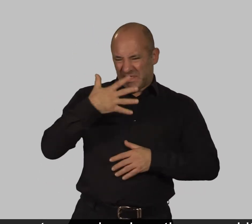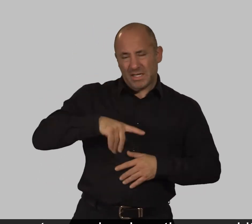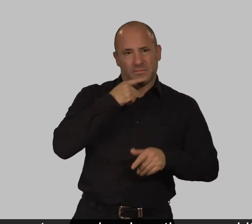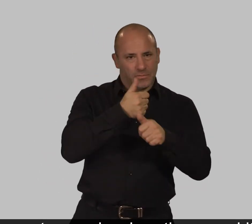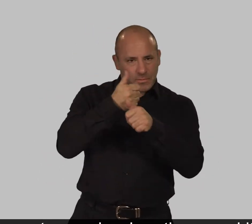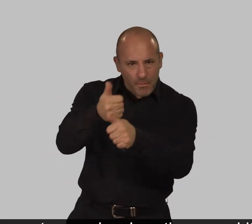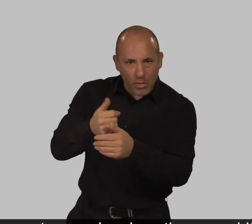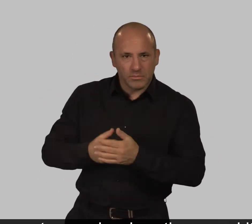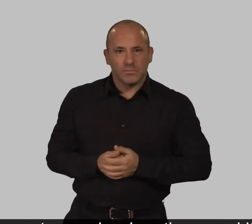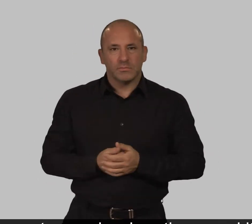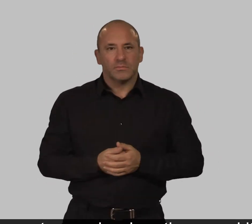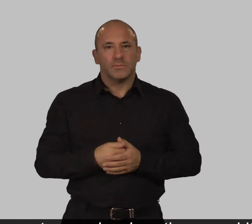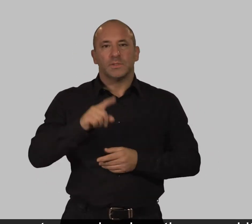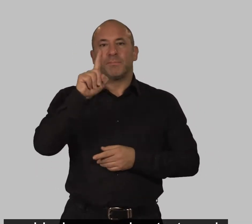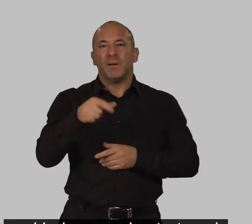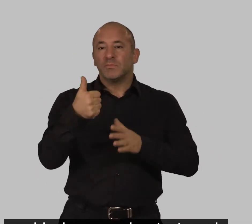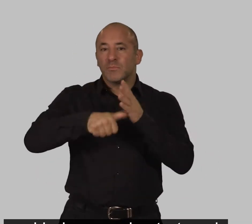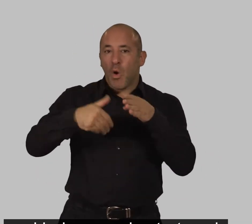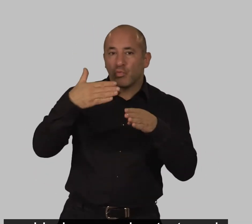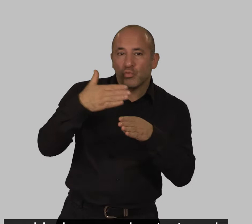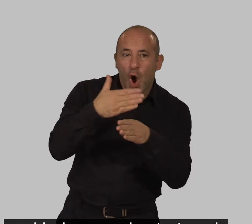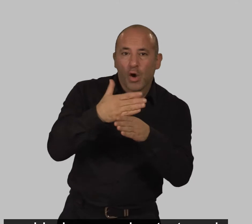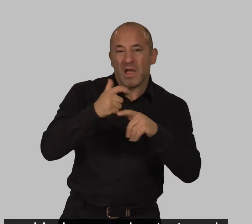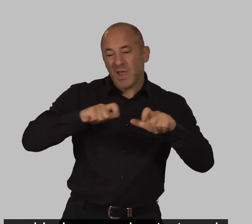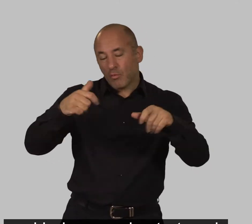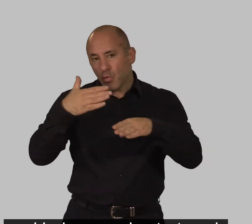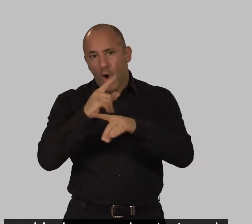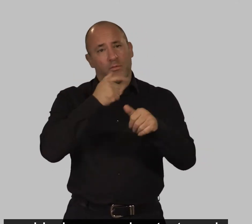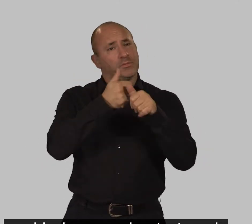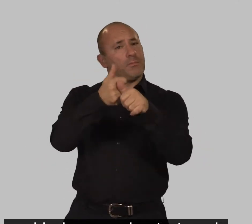it and helps people start work and stay in work.